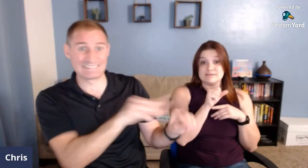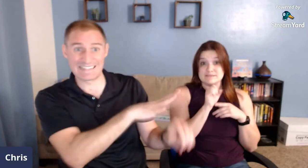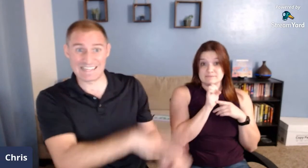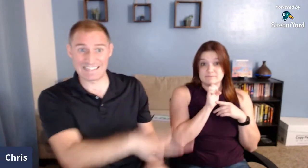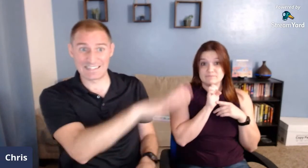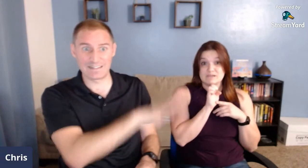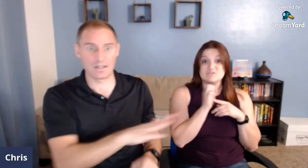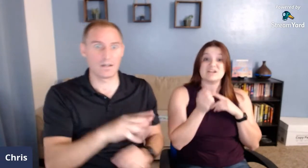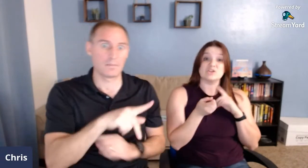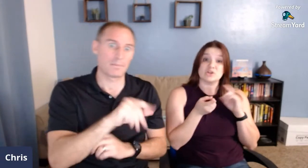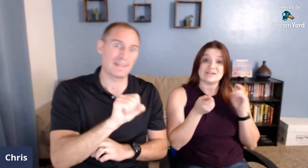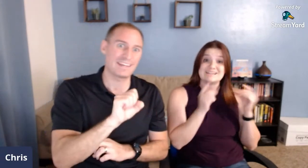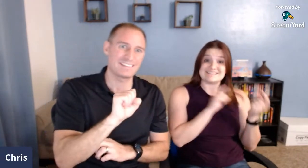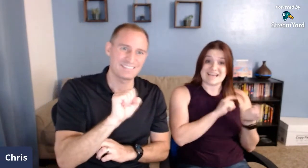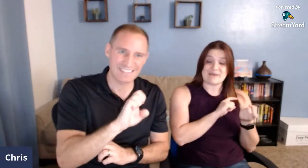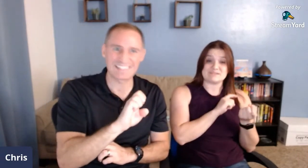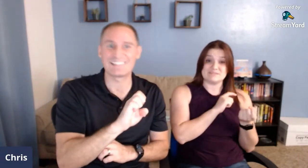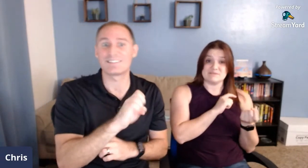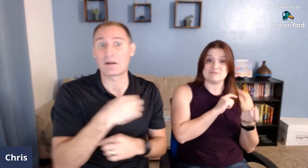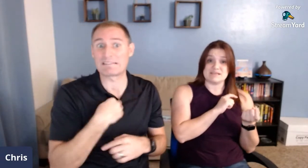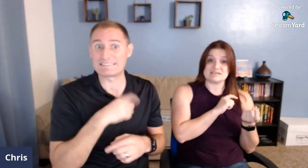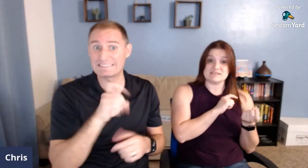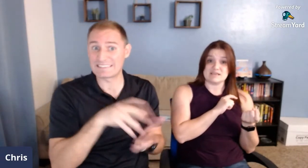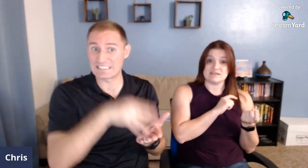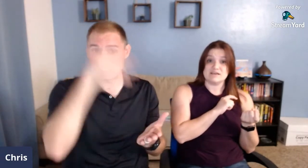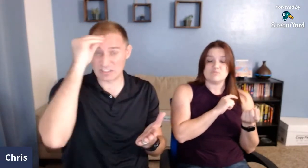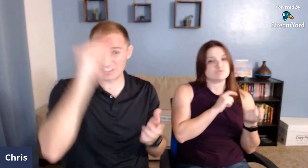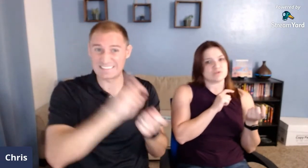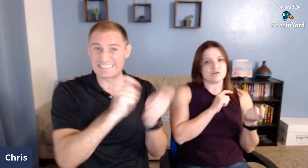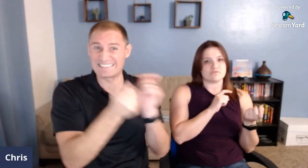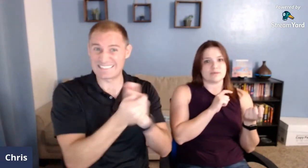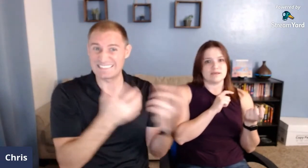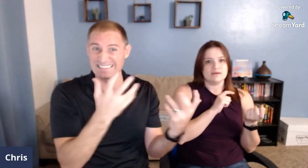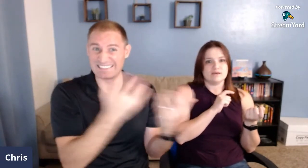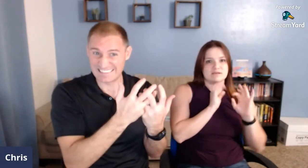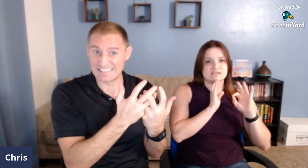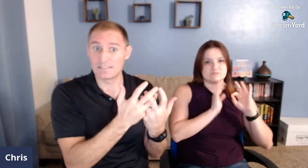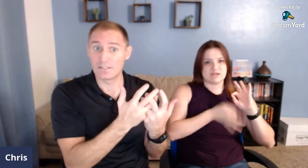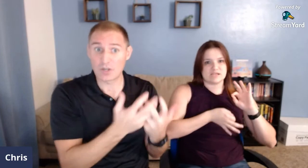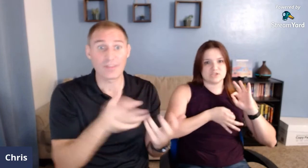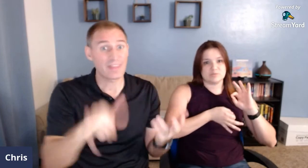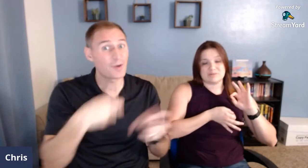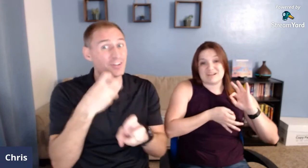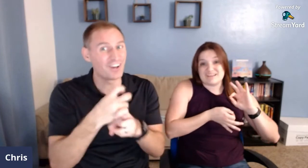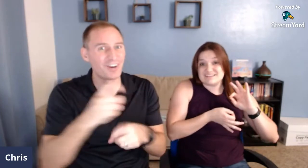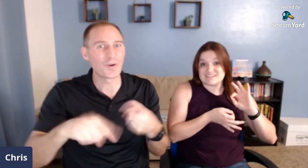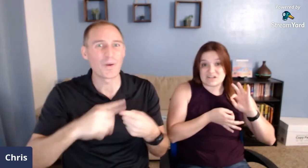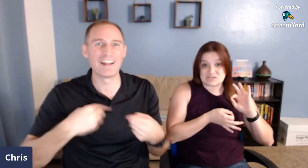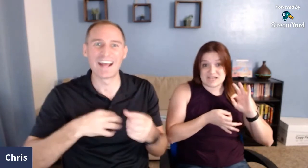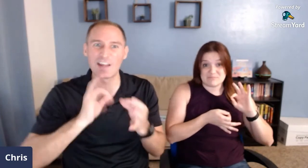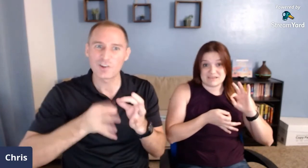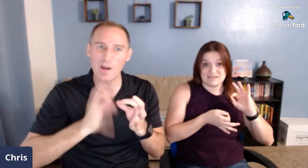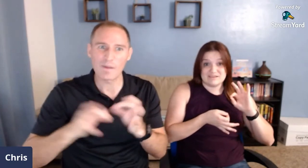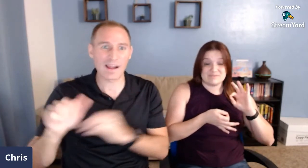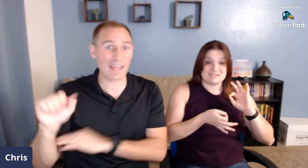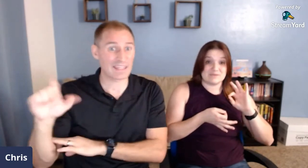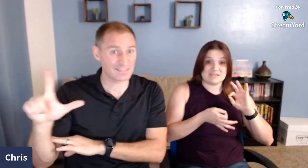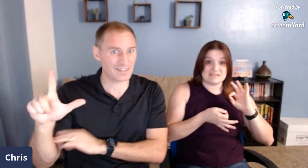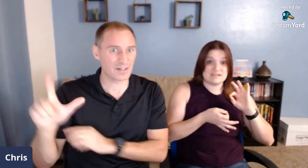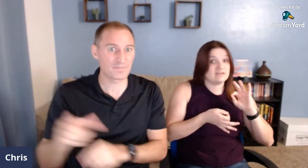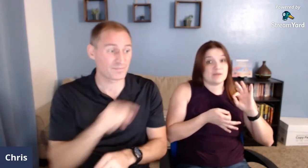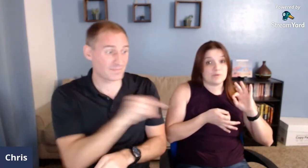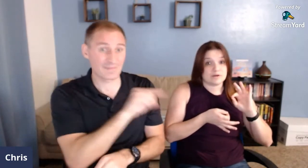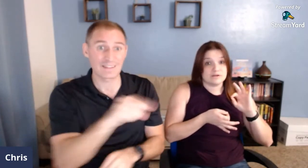Very PSE. I had to learn and adapt to be PSE, which was hard for me because when I interpreted, my clients didn't understand me because